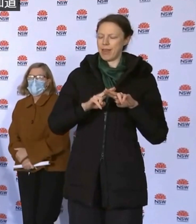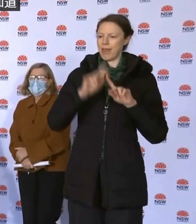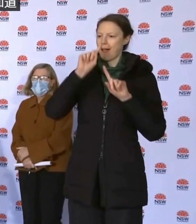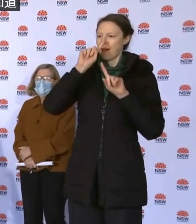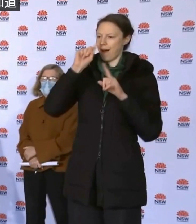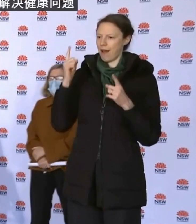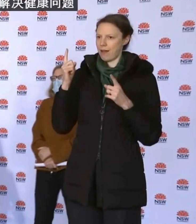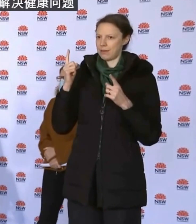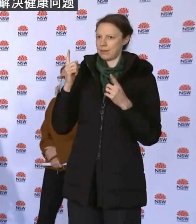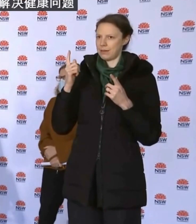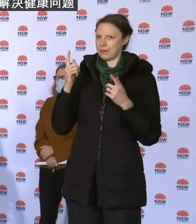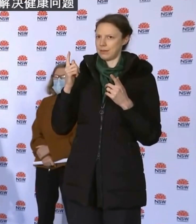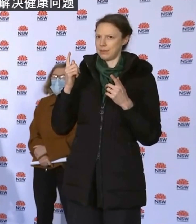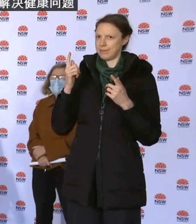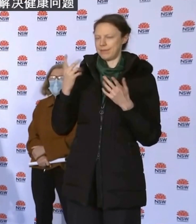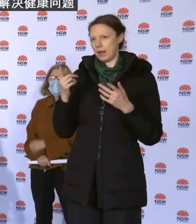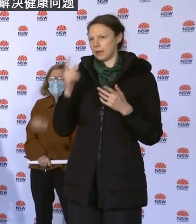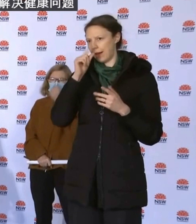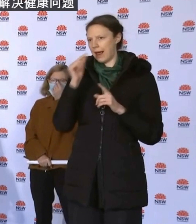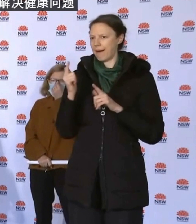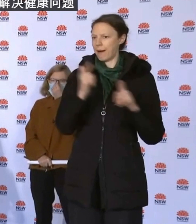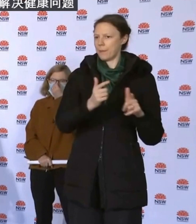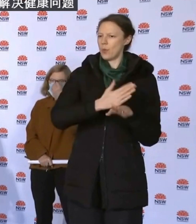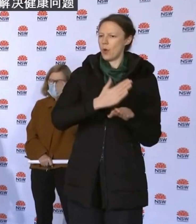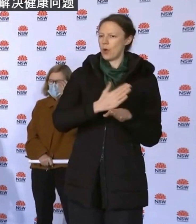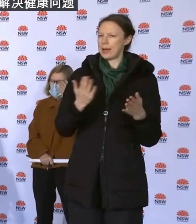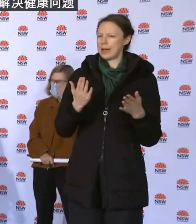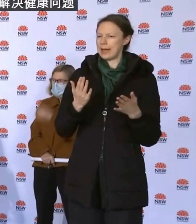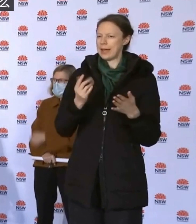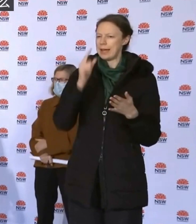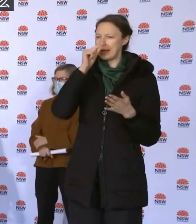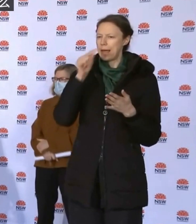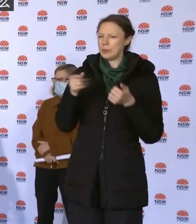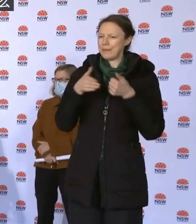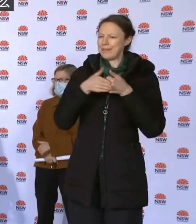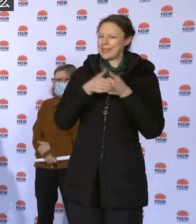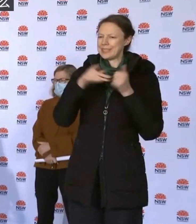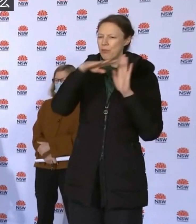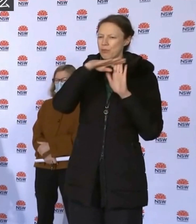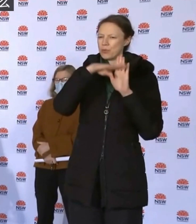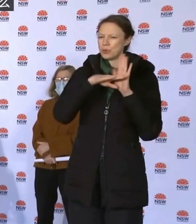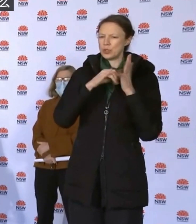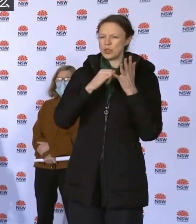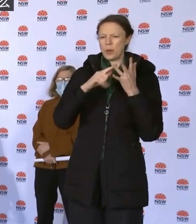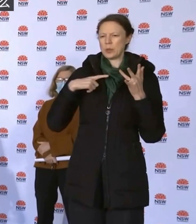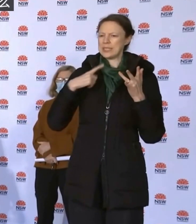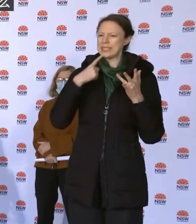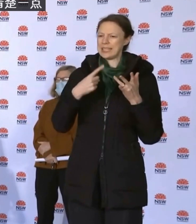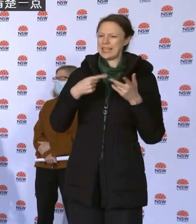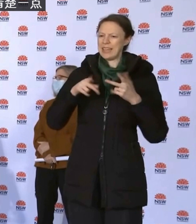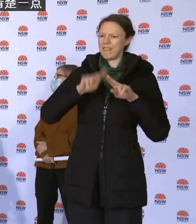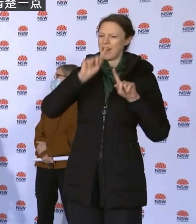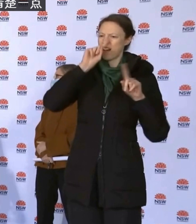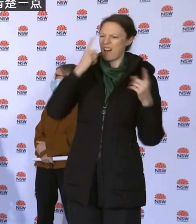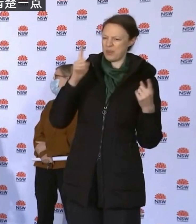to, do the right thing, but is there a way that you could fix the health order so that reasonably practicable isn't